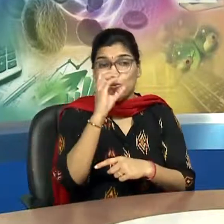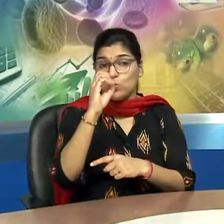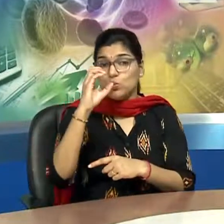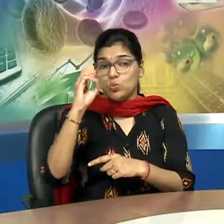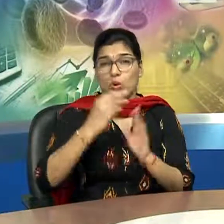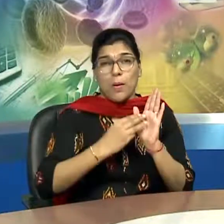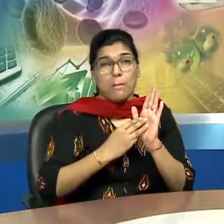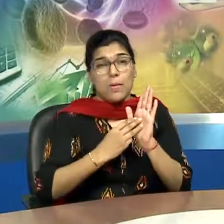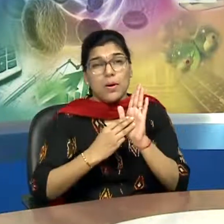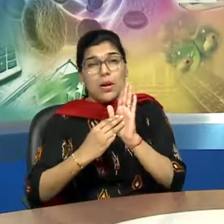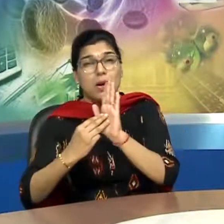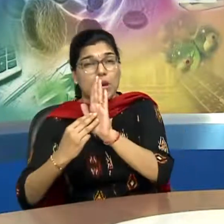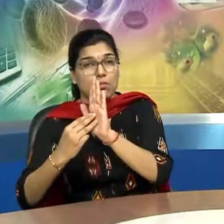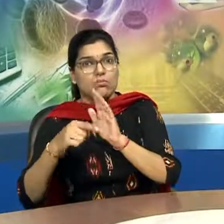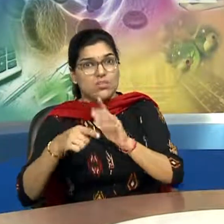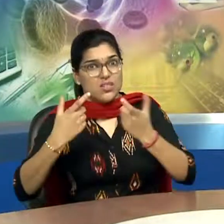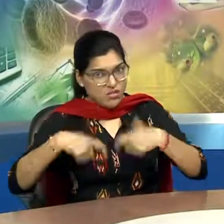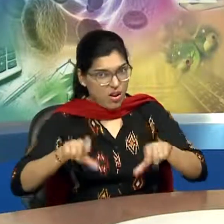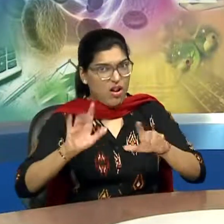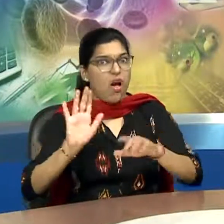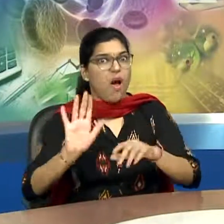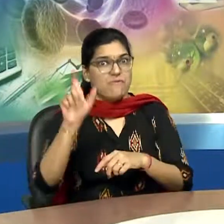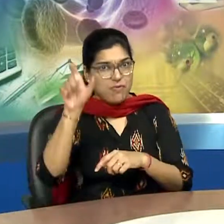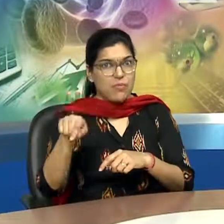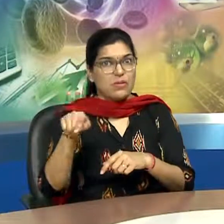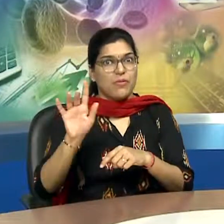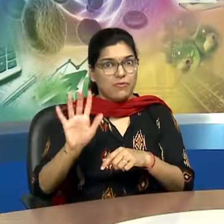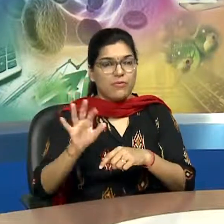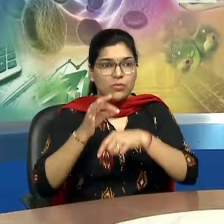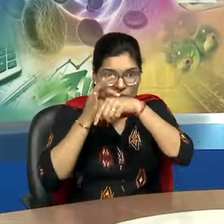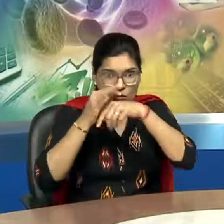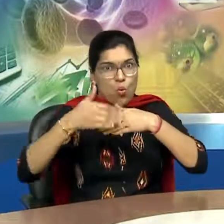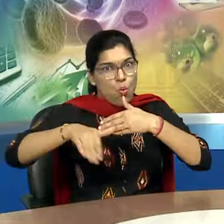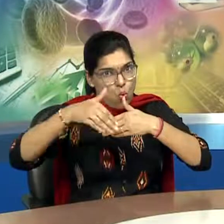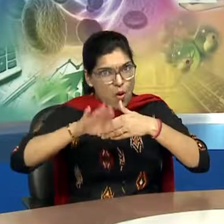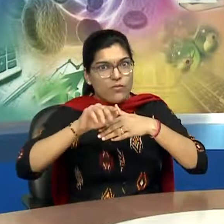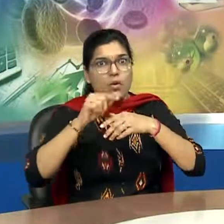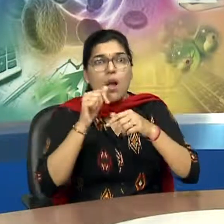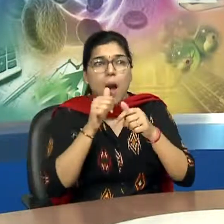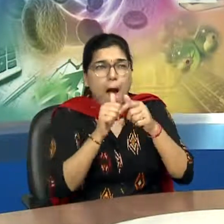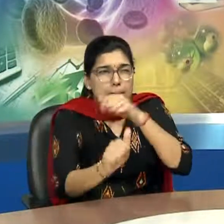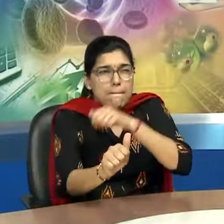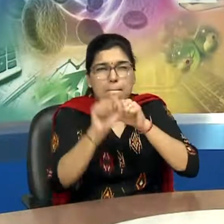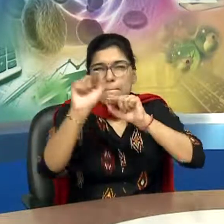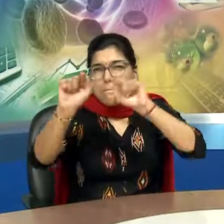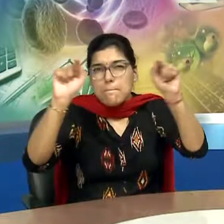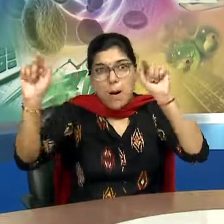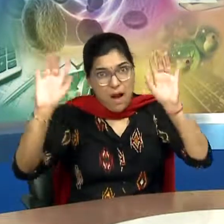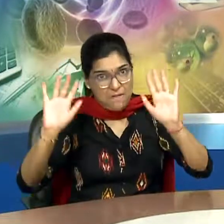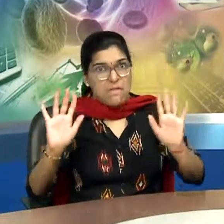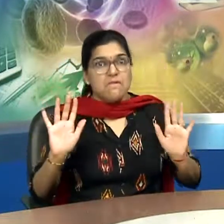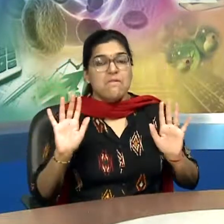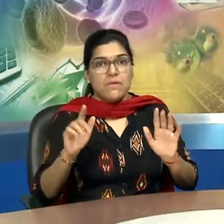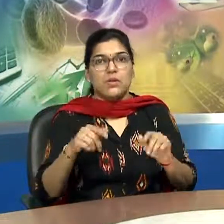on this occasion to highlight the fact that there are